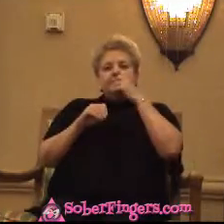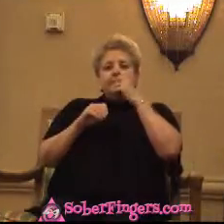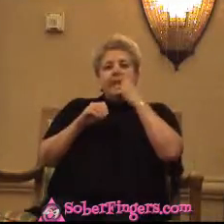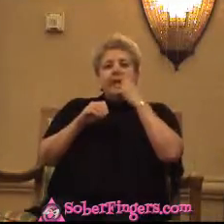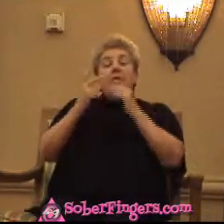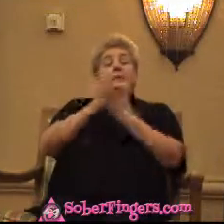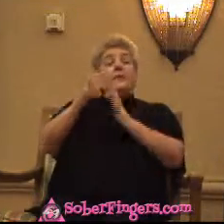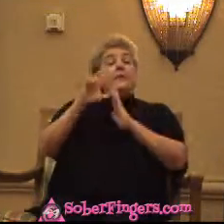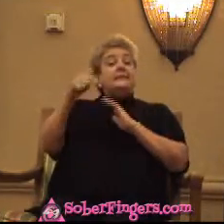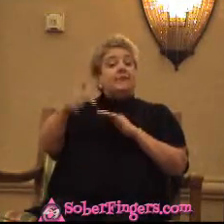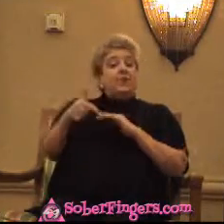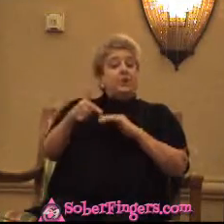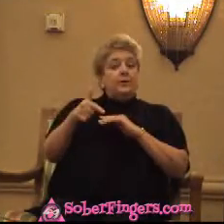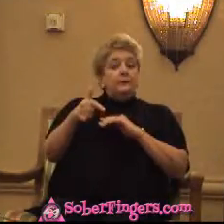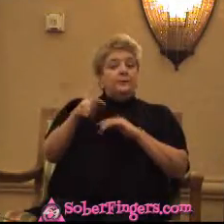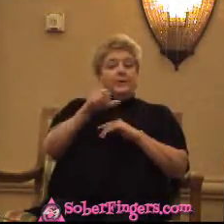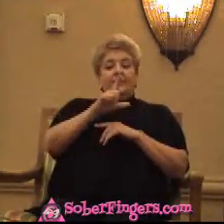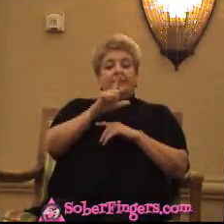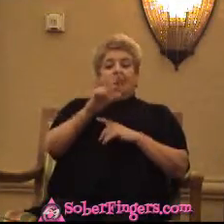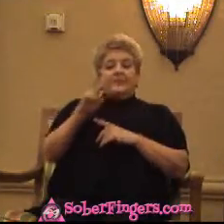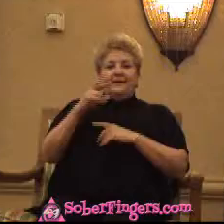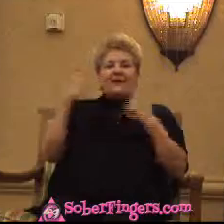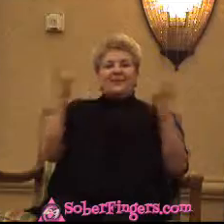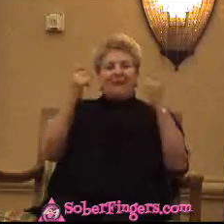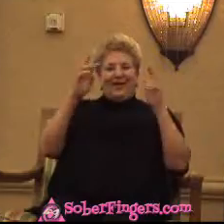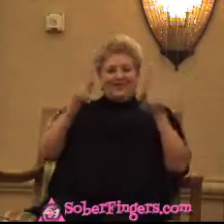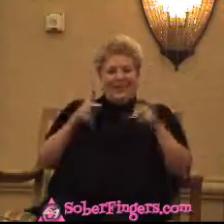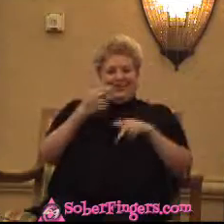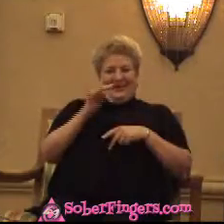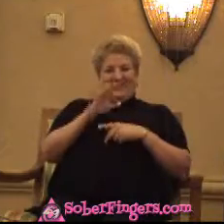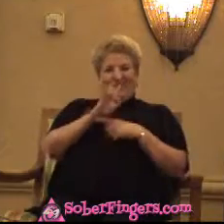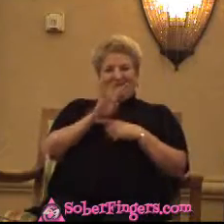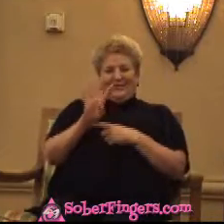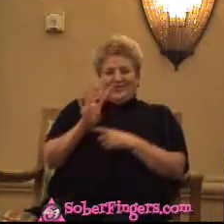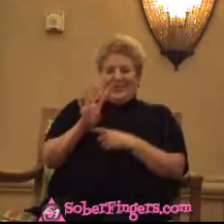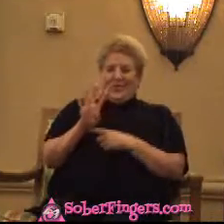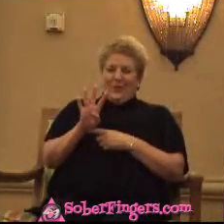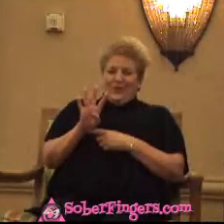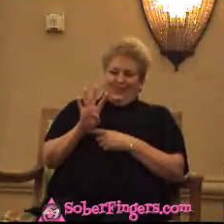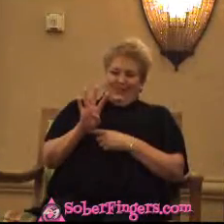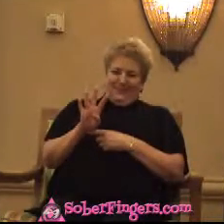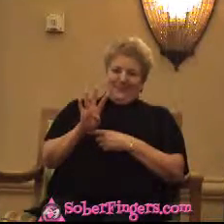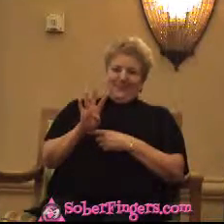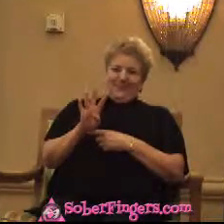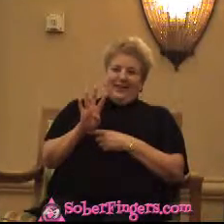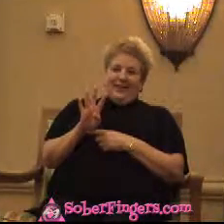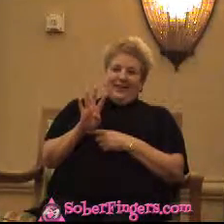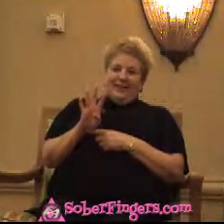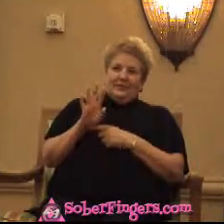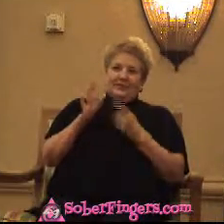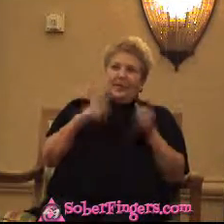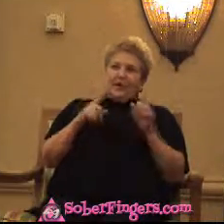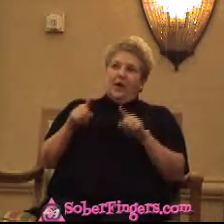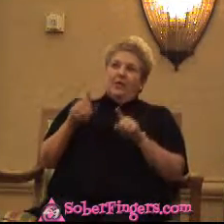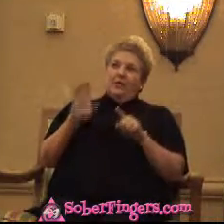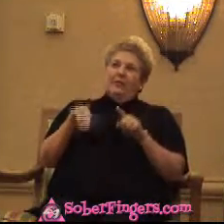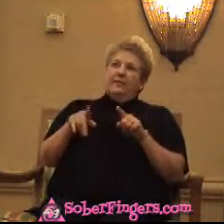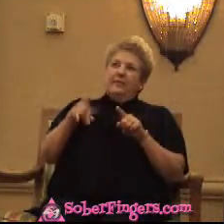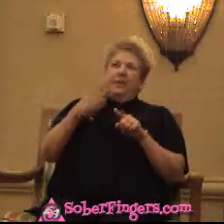later, the Las Vegas Roundup in 1974 was going on at the I forget where it was, at